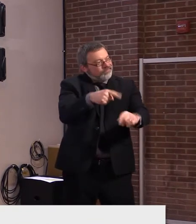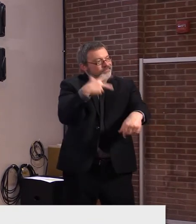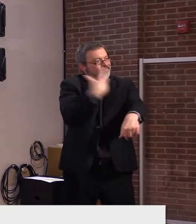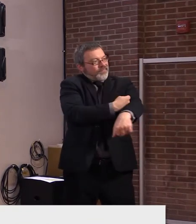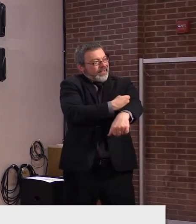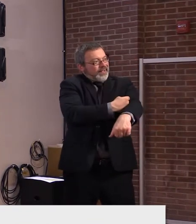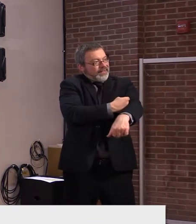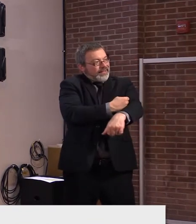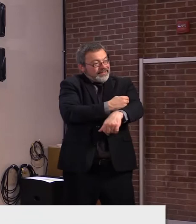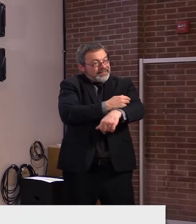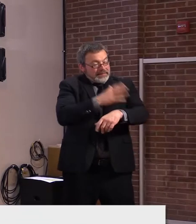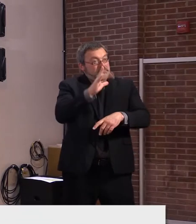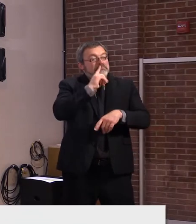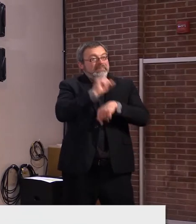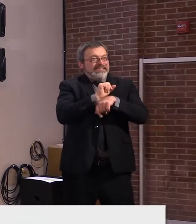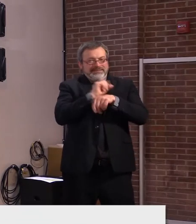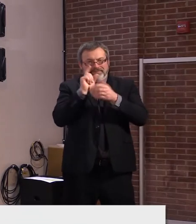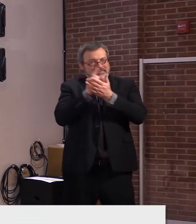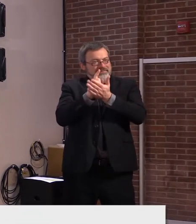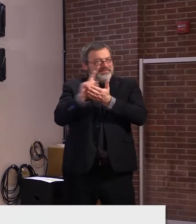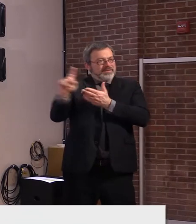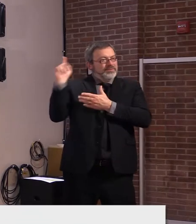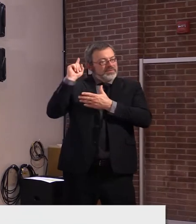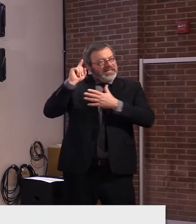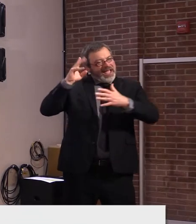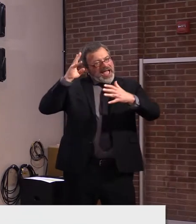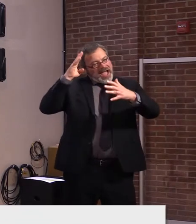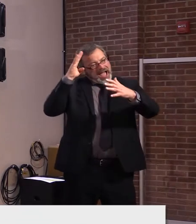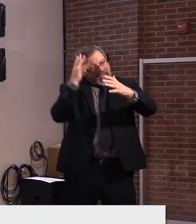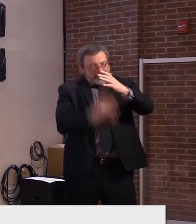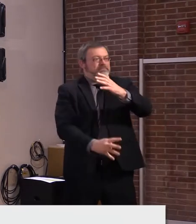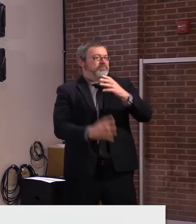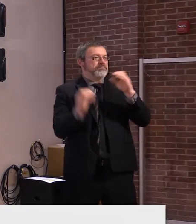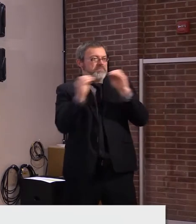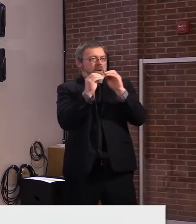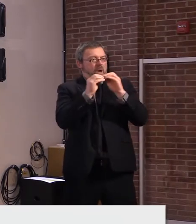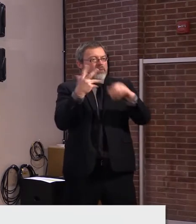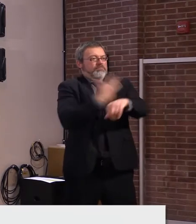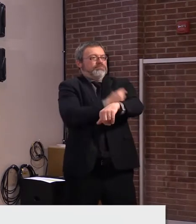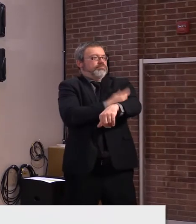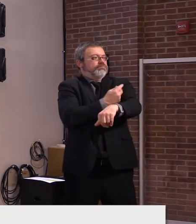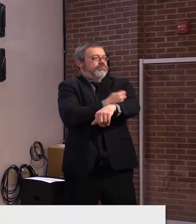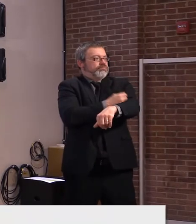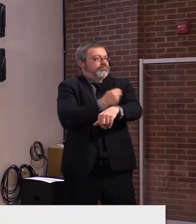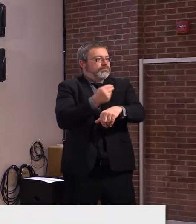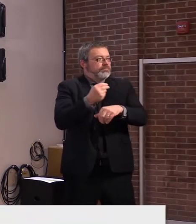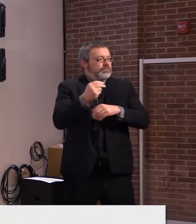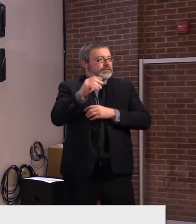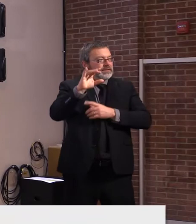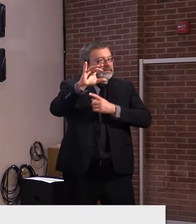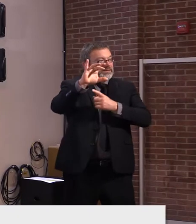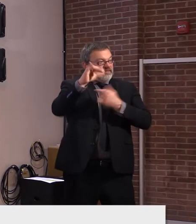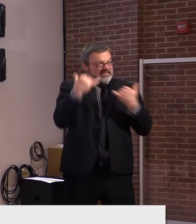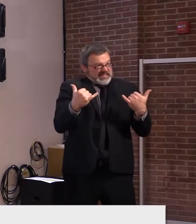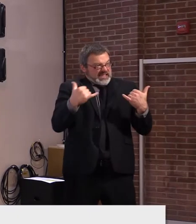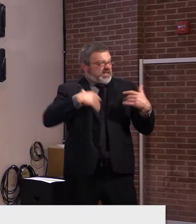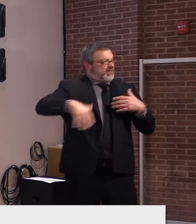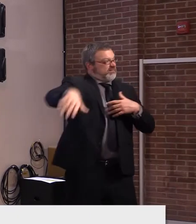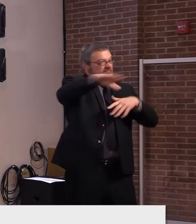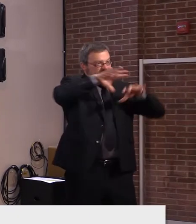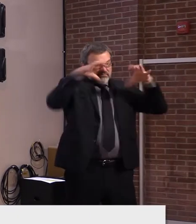get vaccinated. We're up to 88.3% of all those Vermonters who are eligible. We had just over